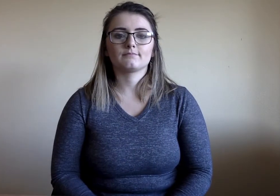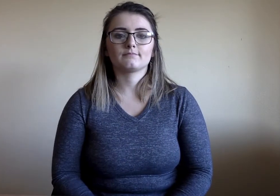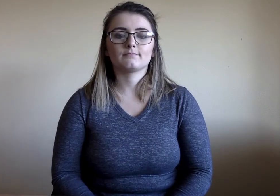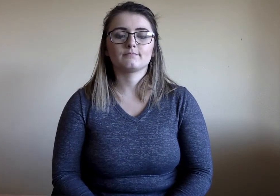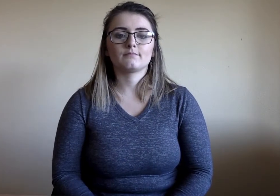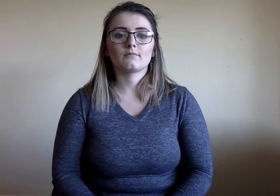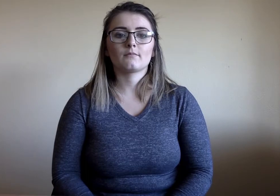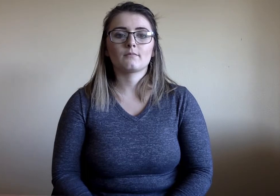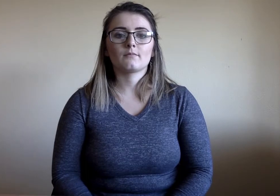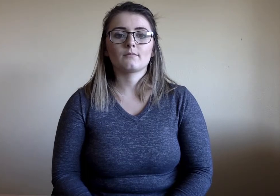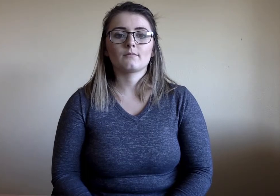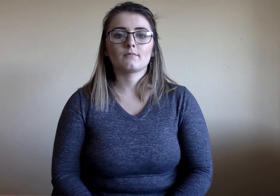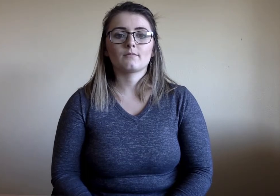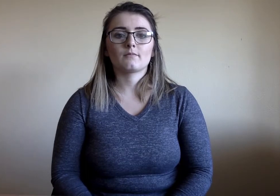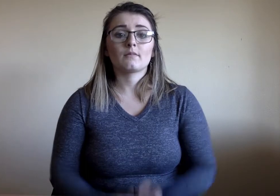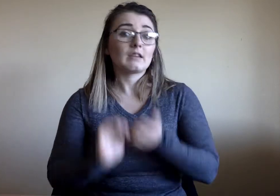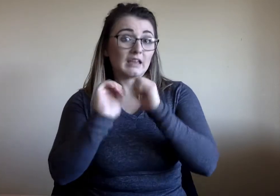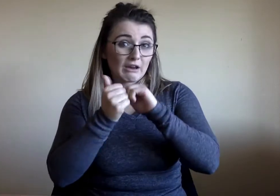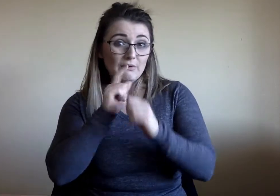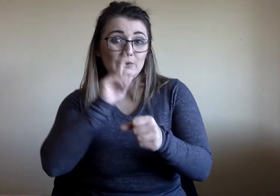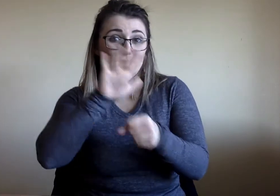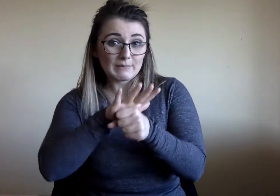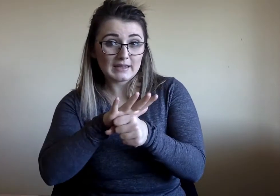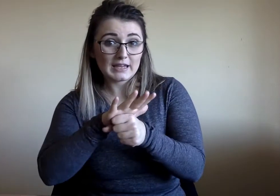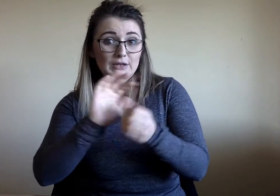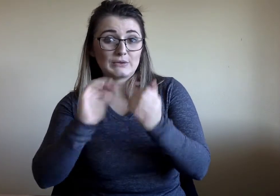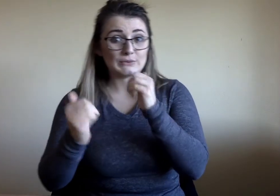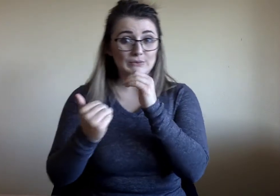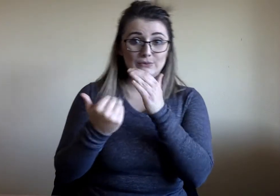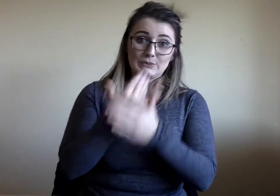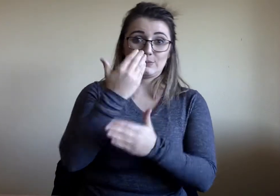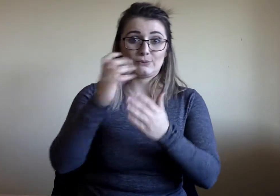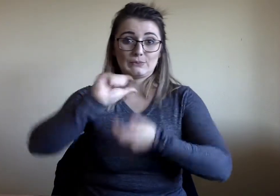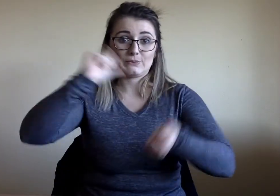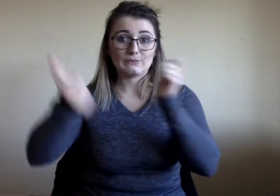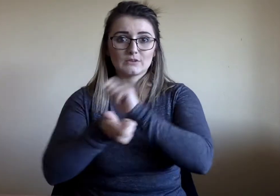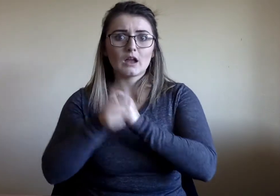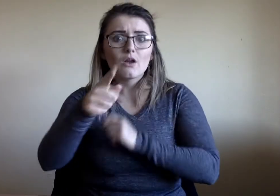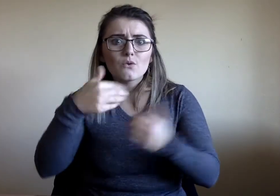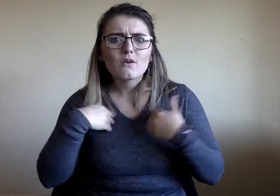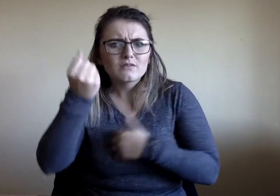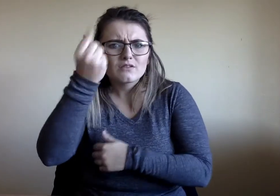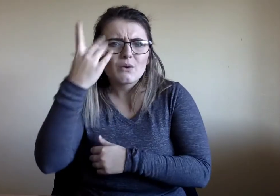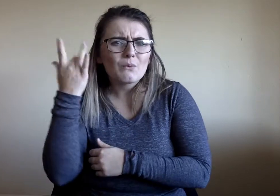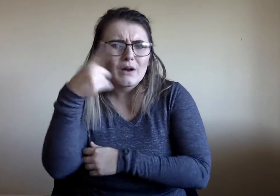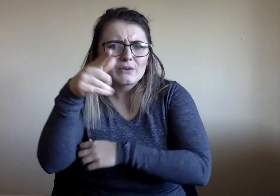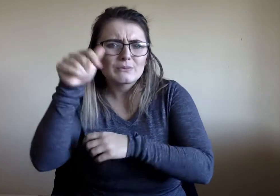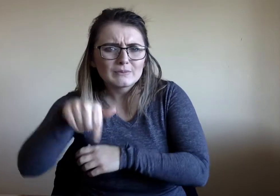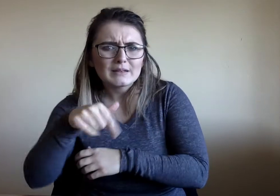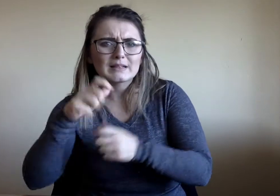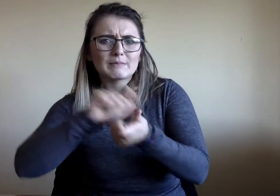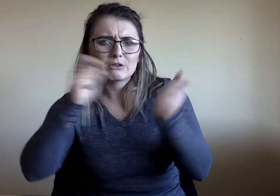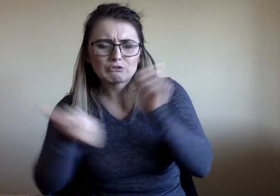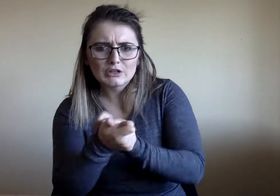In order to commit to this new change, you need to understand why you want to make the change in the first place. When